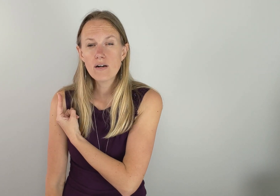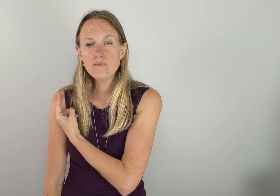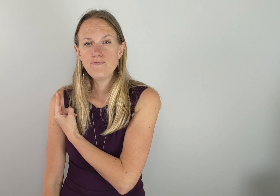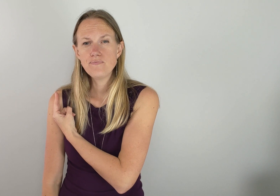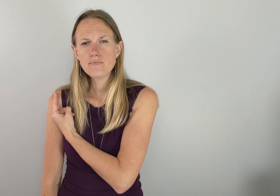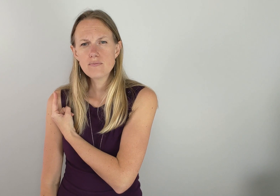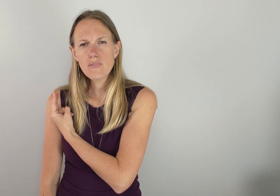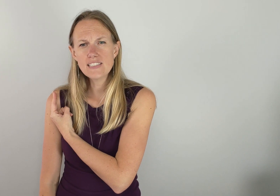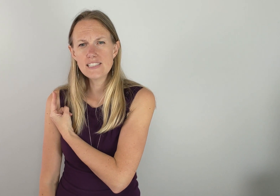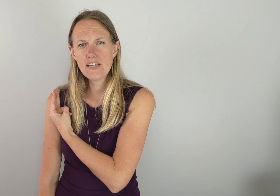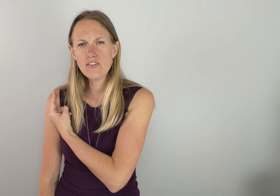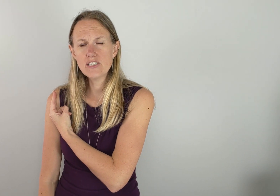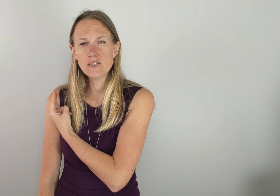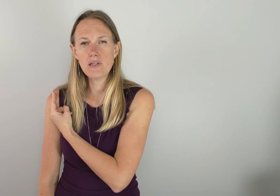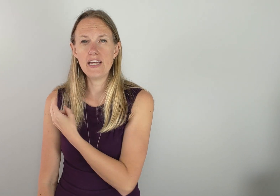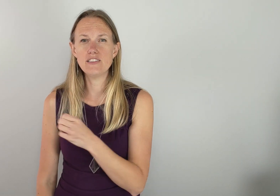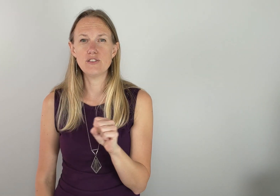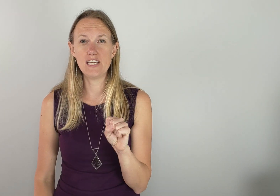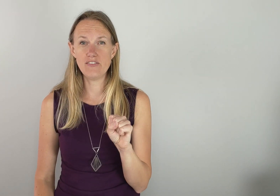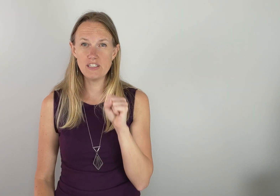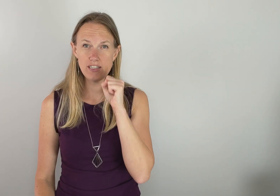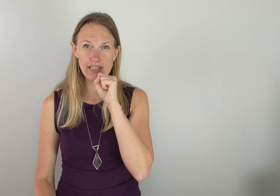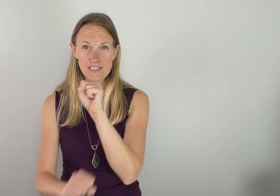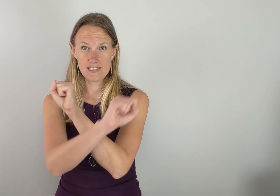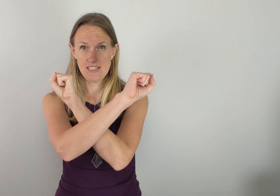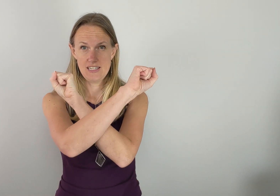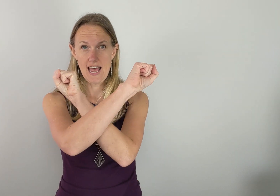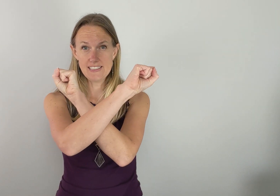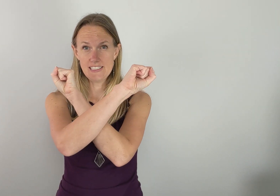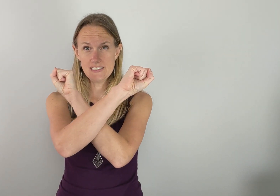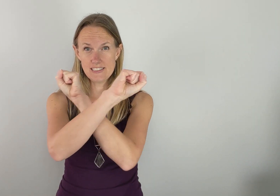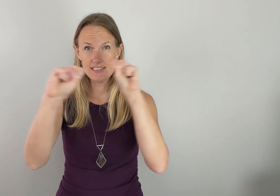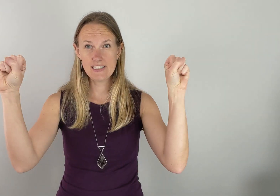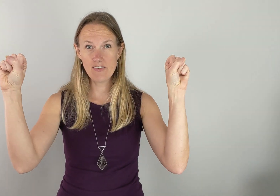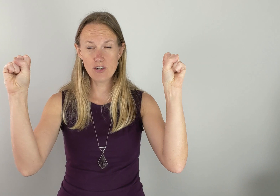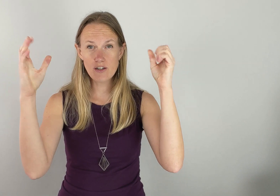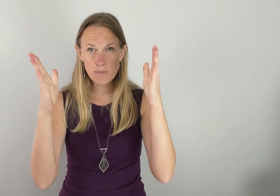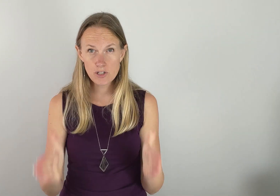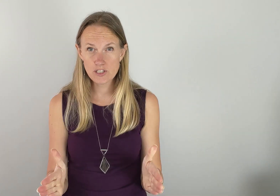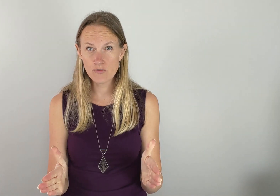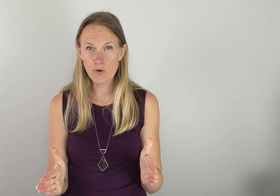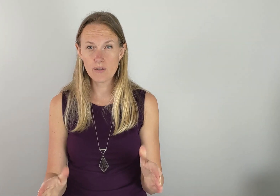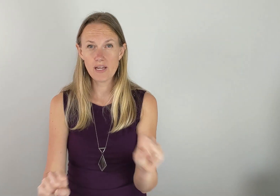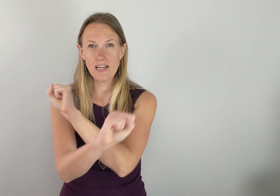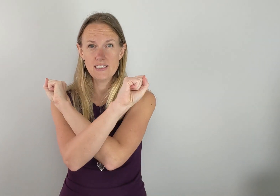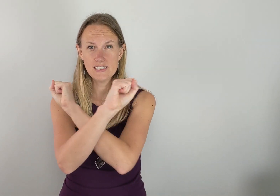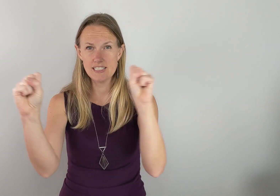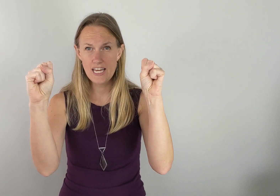Our Savior displayed. So Savior is S's, Savior in person form, okay?